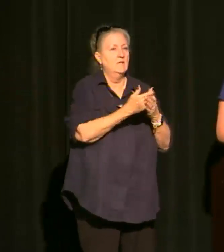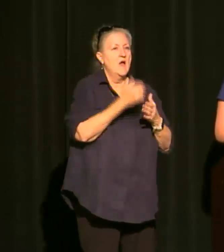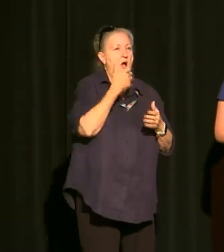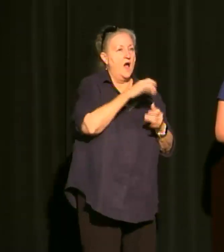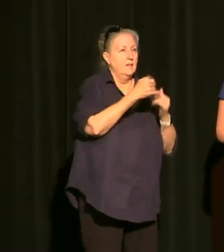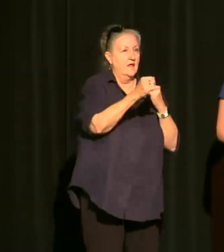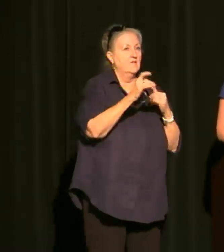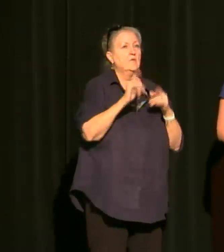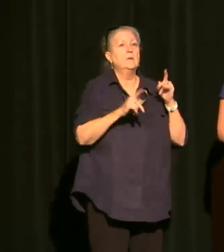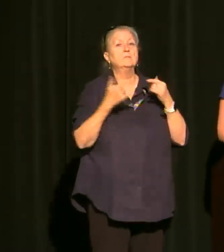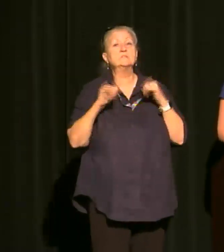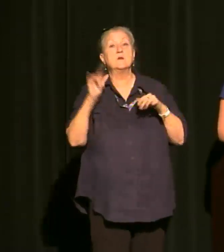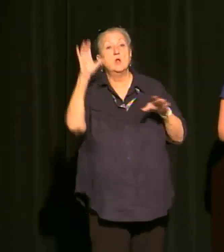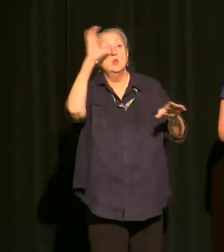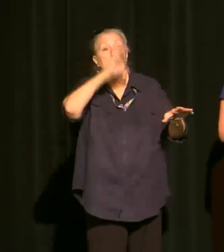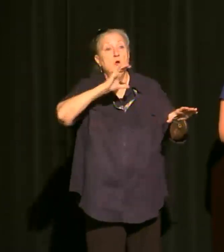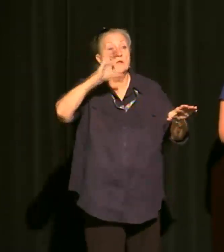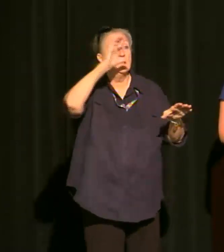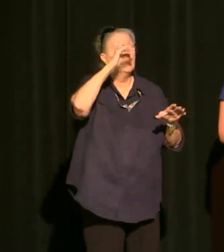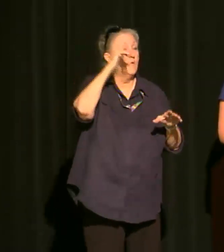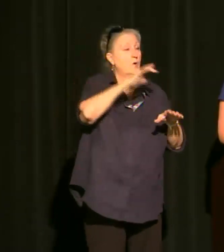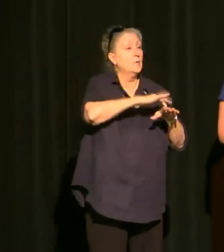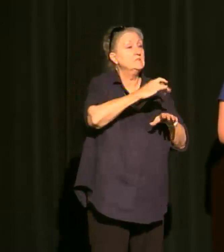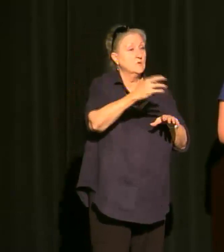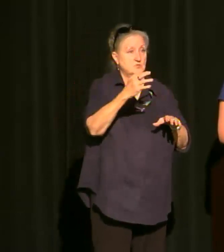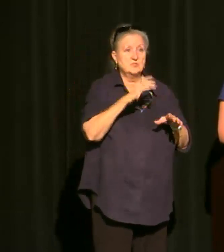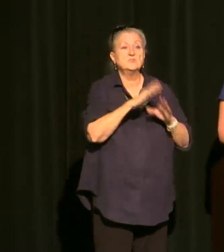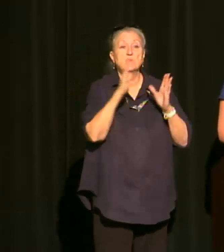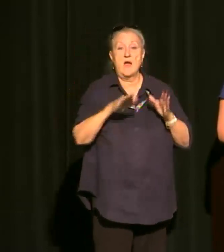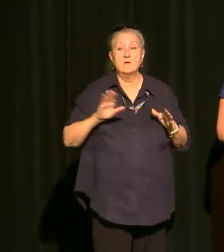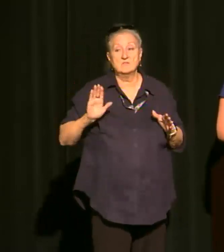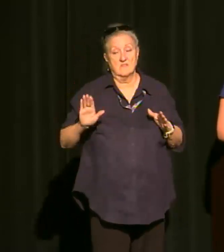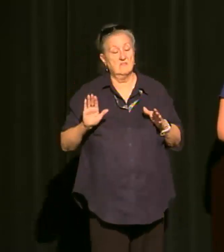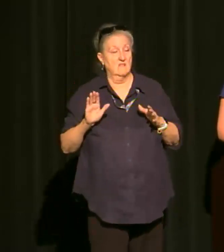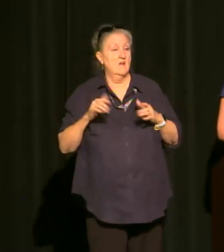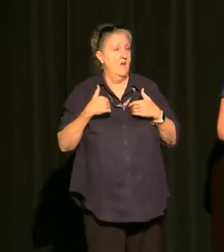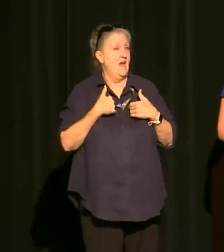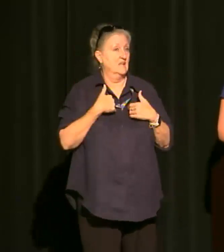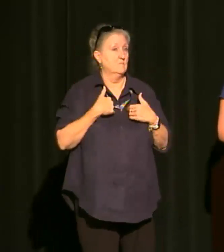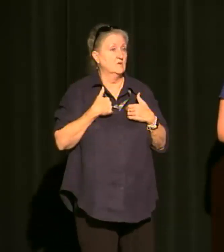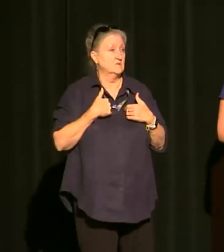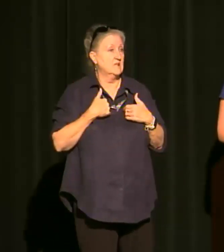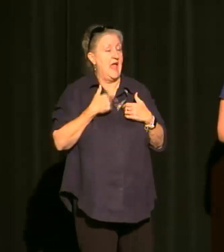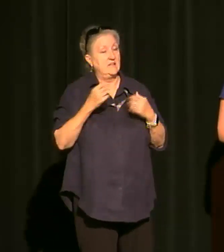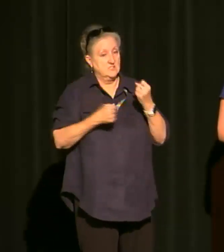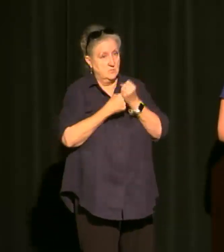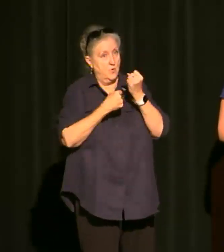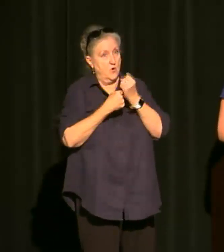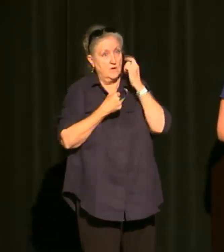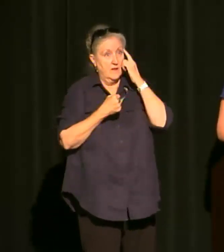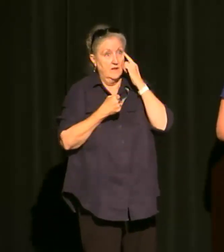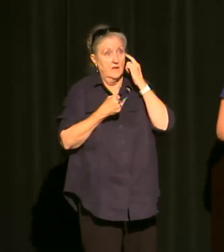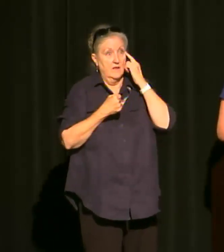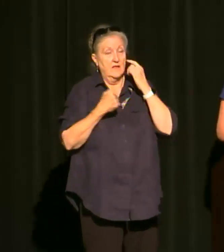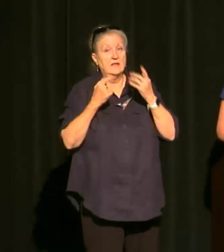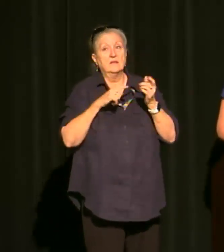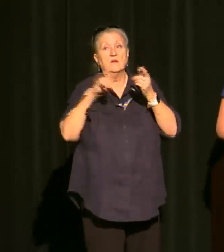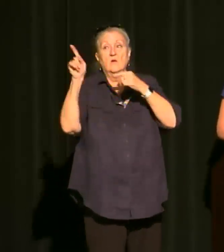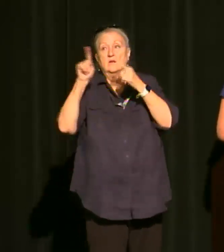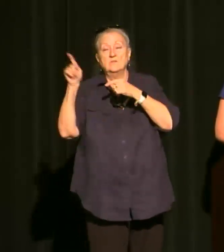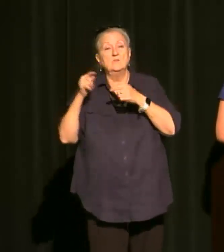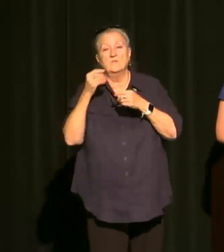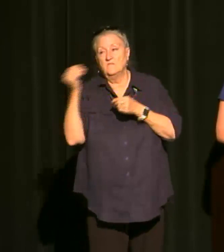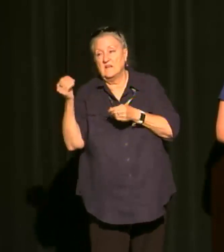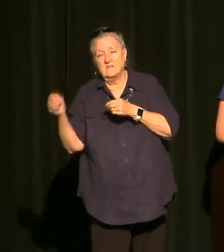for people still looking for resources to house their animals, as well as support in getting up to feed fish